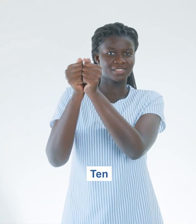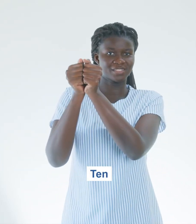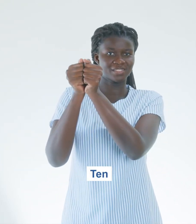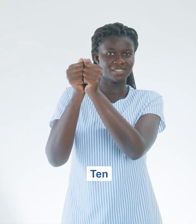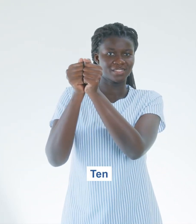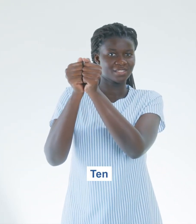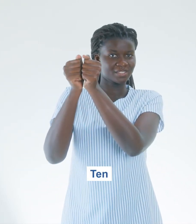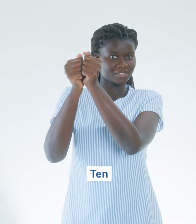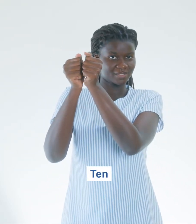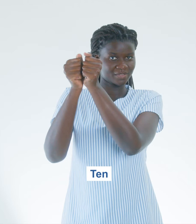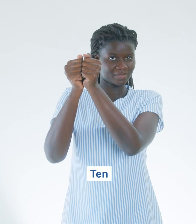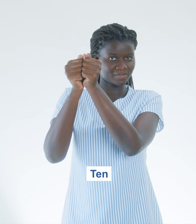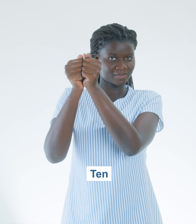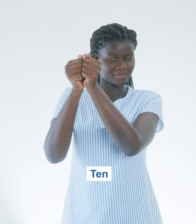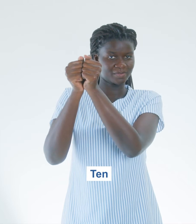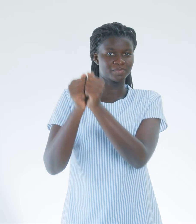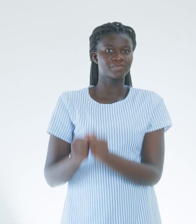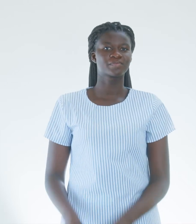10. 10.